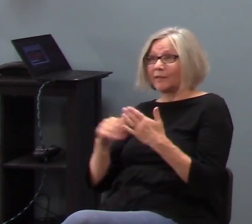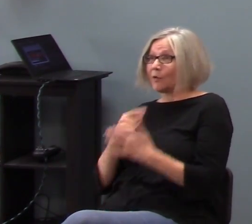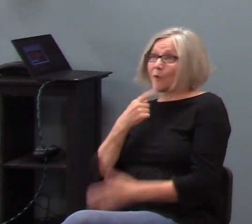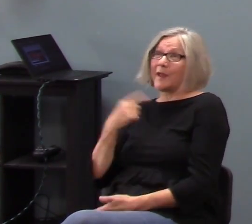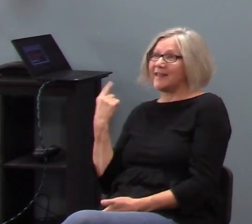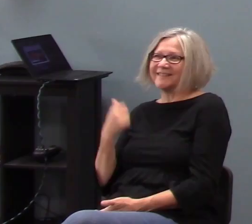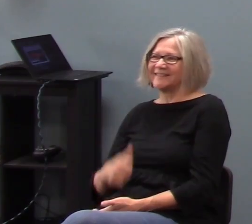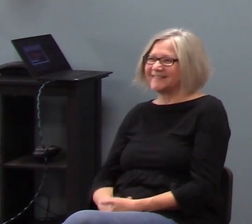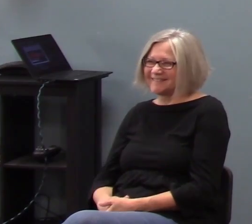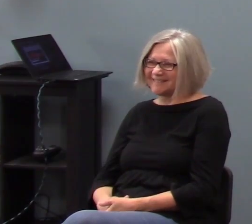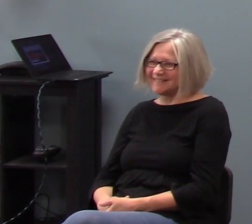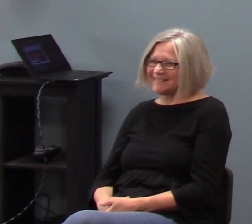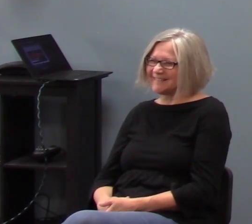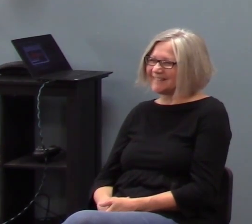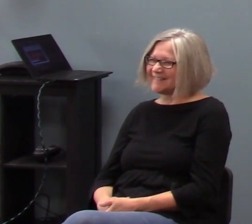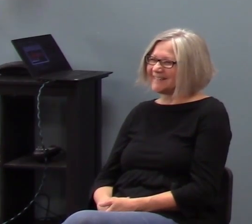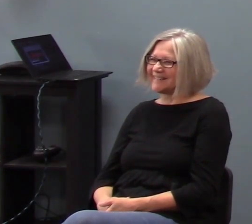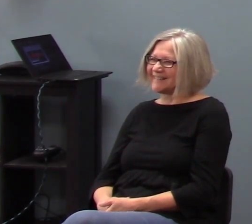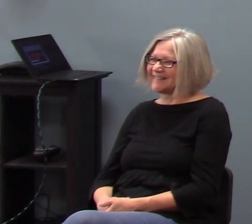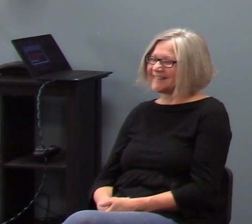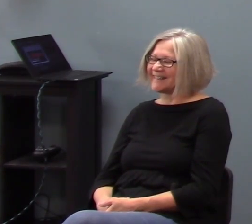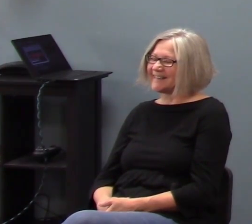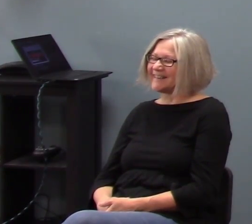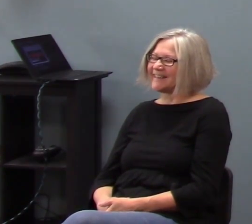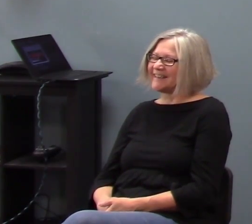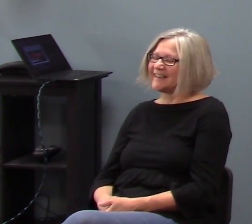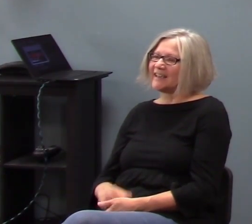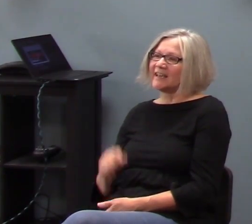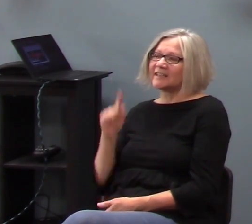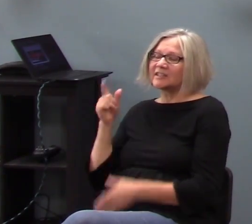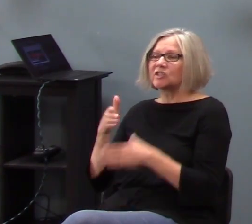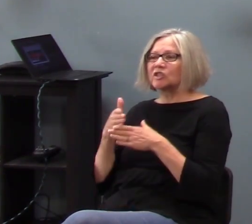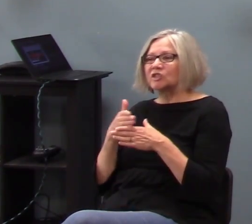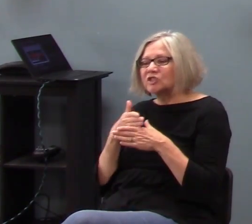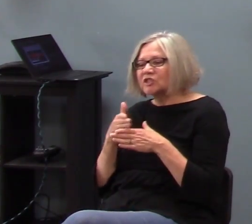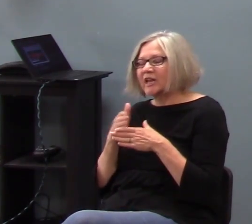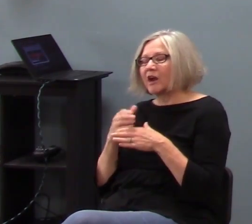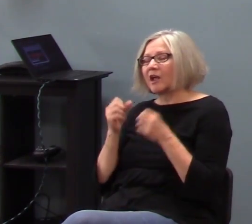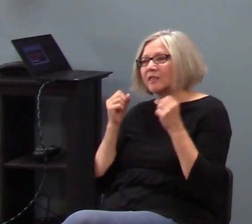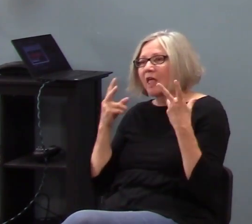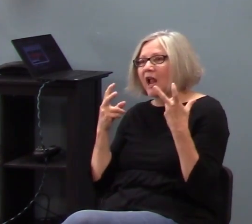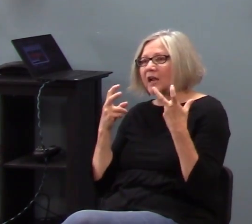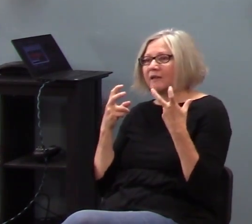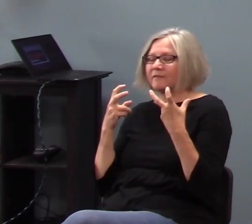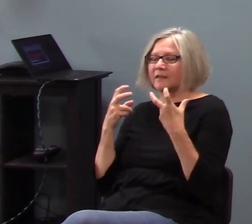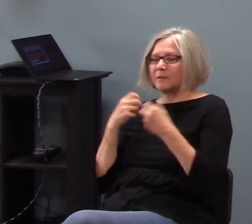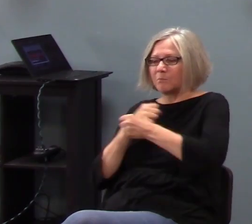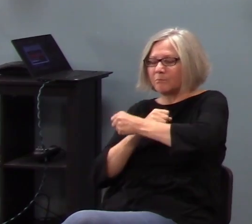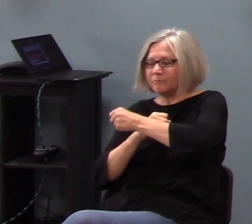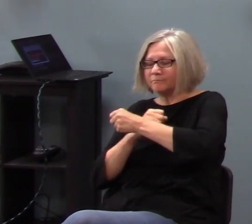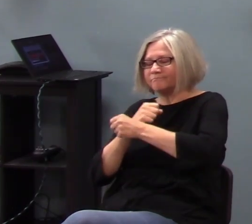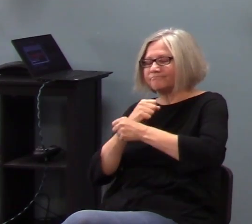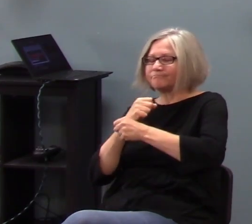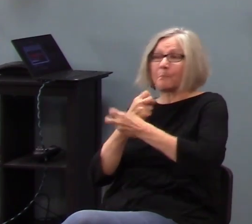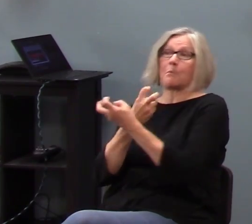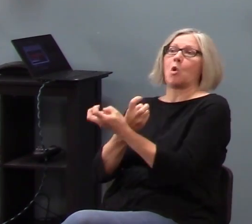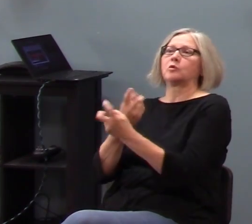Yes! Does this share a lot of the bones of the original Mustang from the 60s?